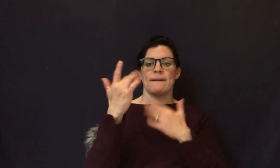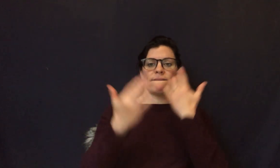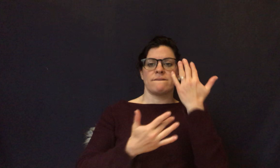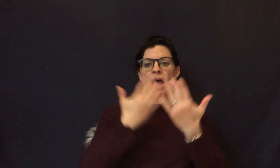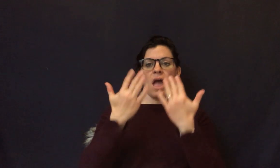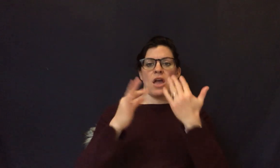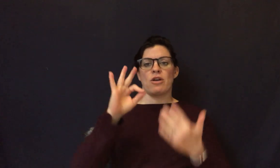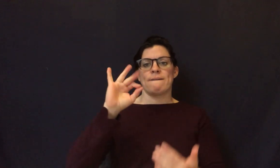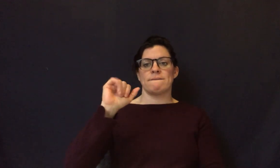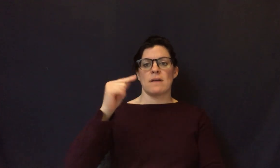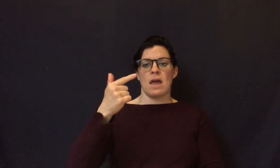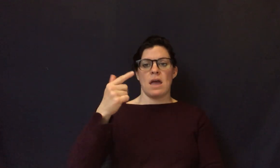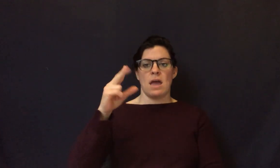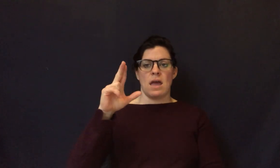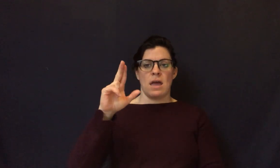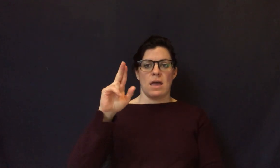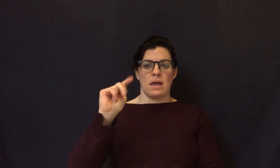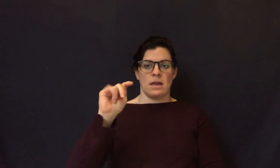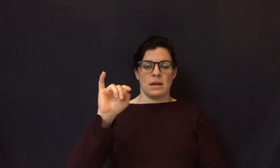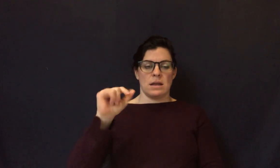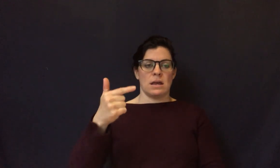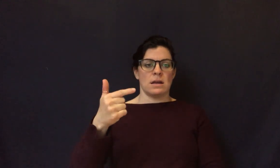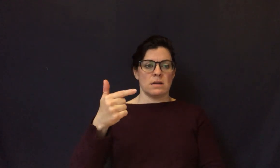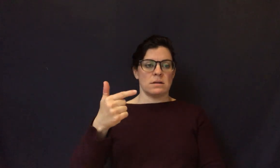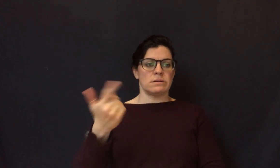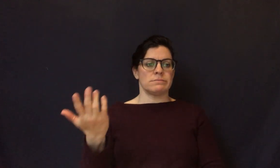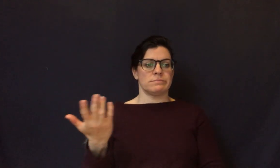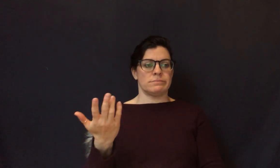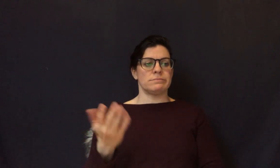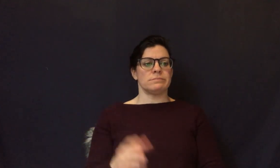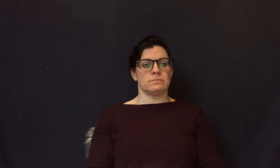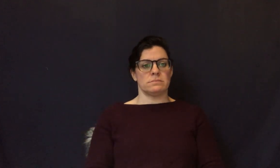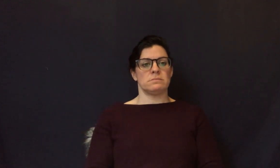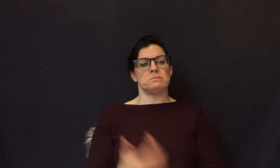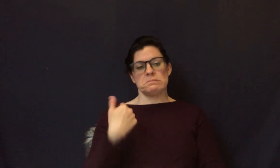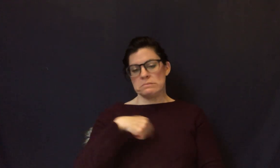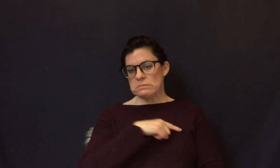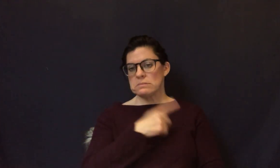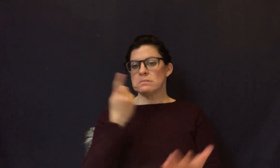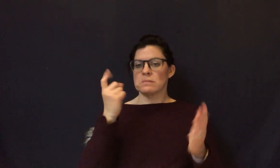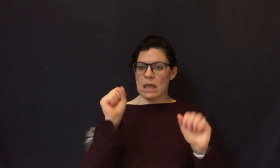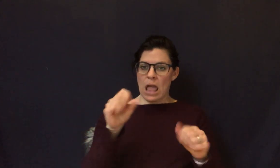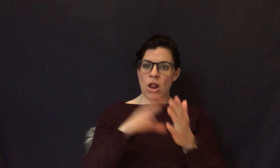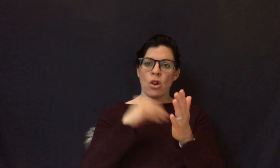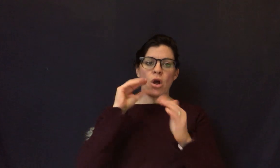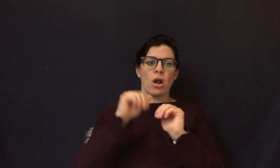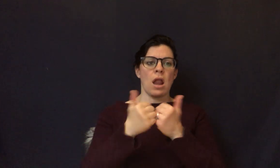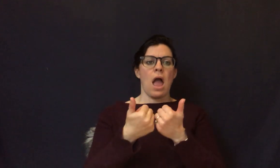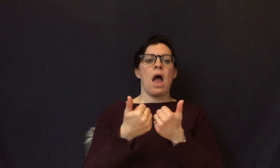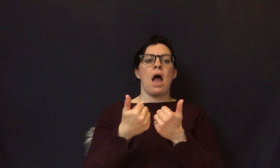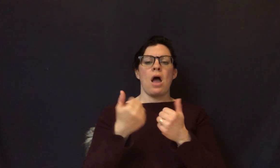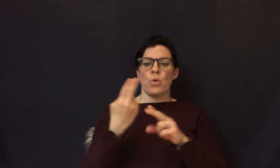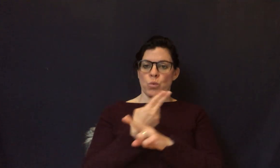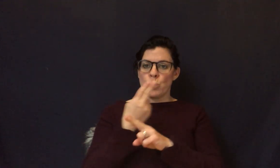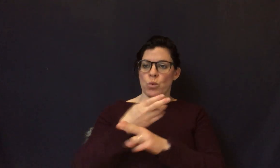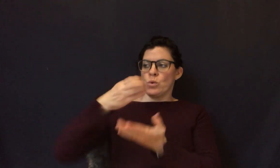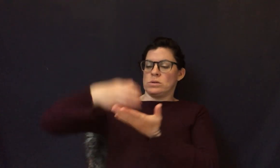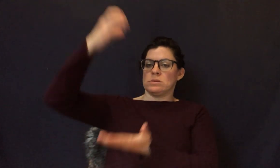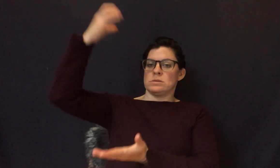But you know how to use a fire extinguisher. So if you know how to use a fire extinguisher, okay,